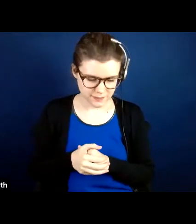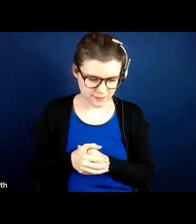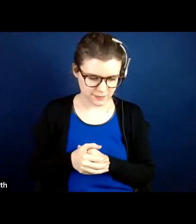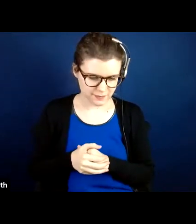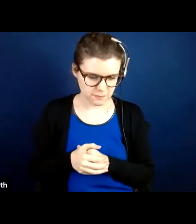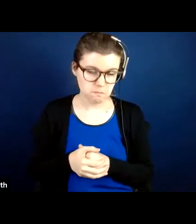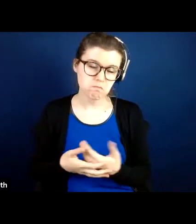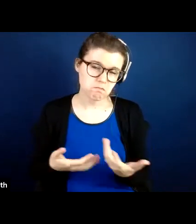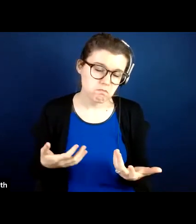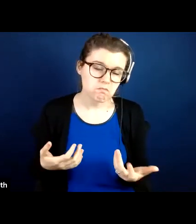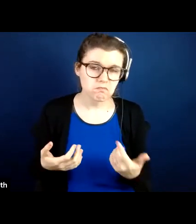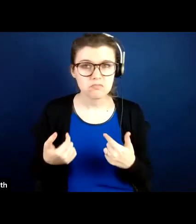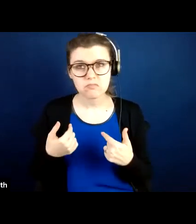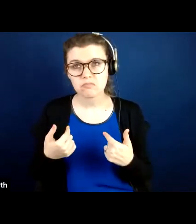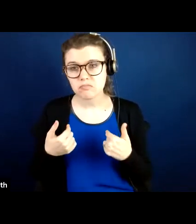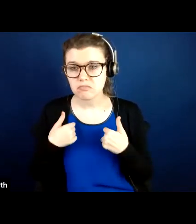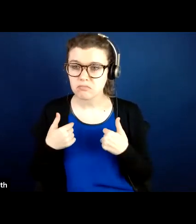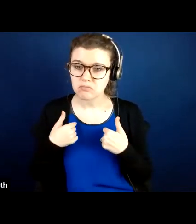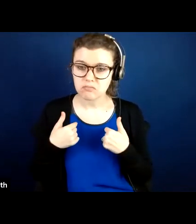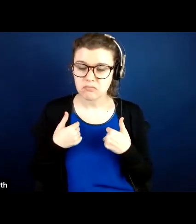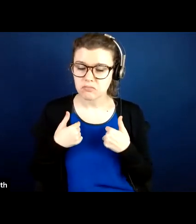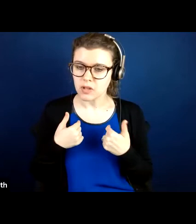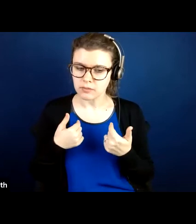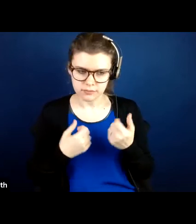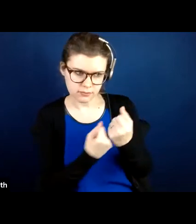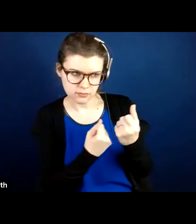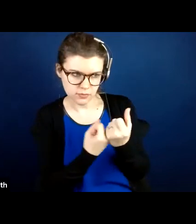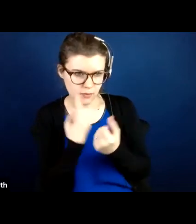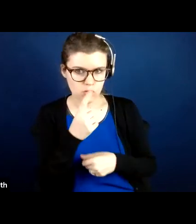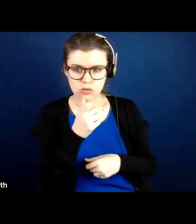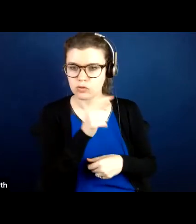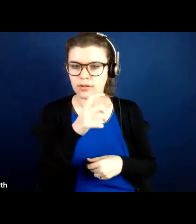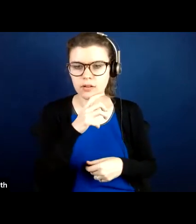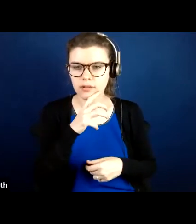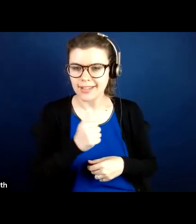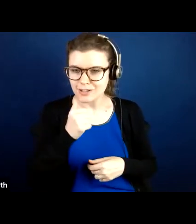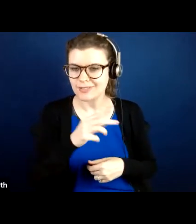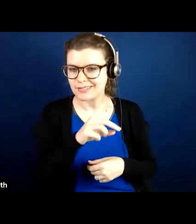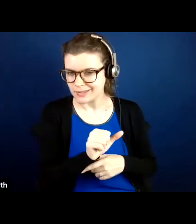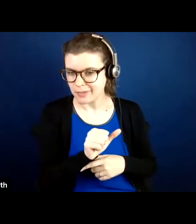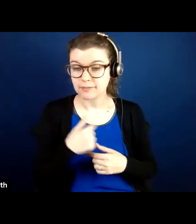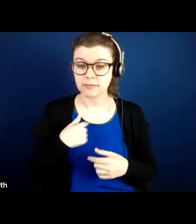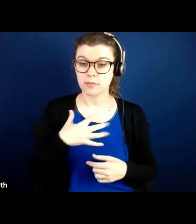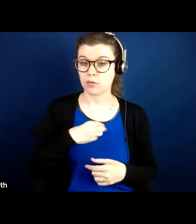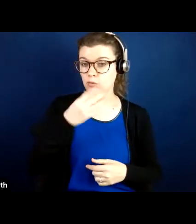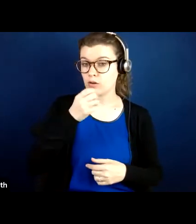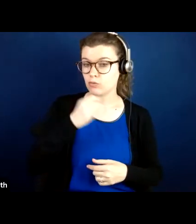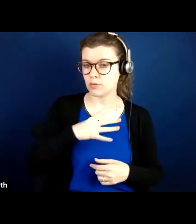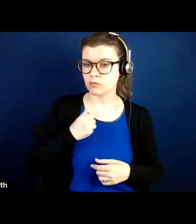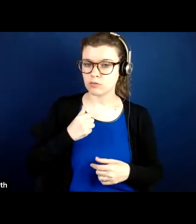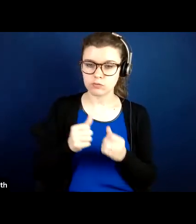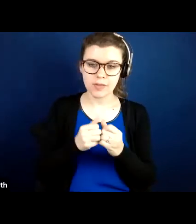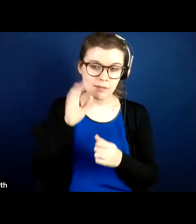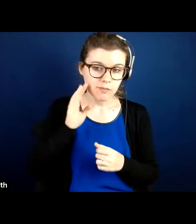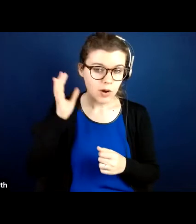I guess I'd say, an aging disability advocate. I'm a white woman with shoulder-length brown hair, and I